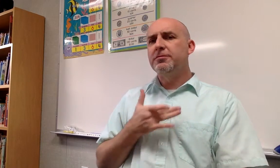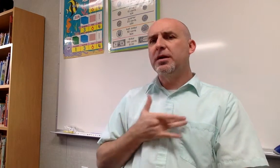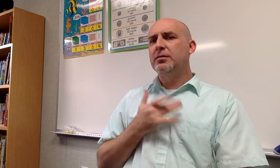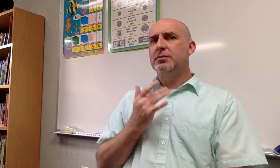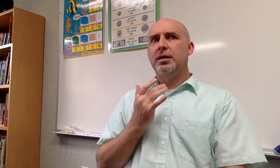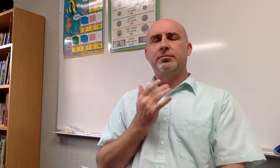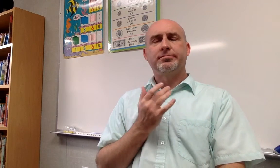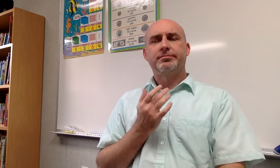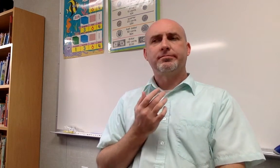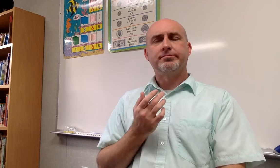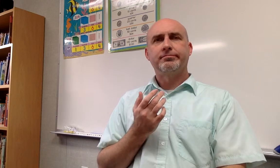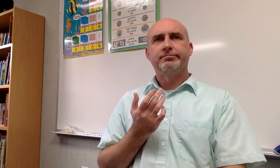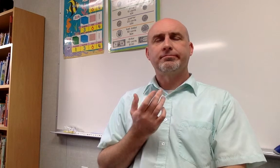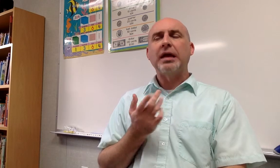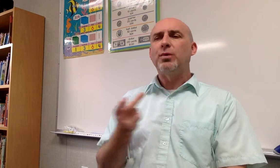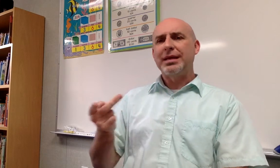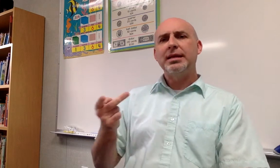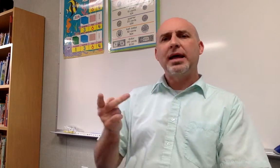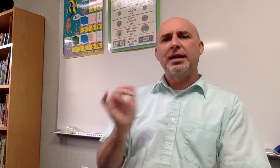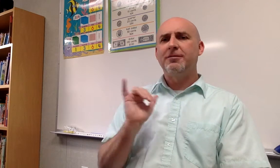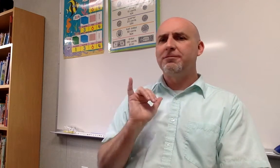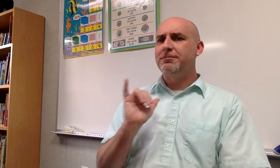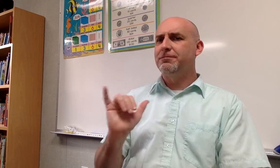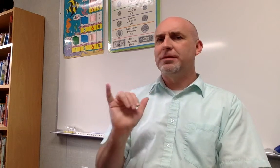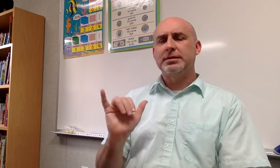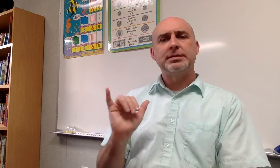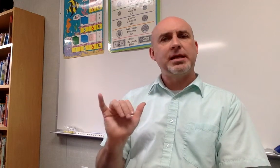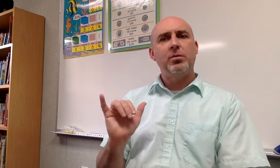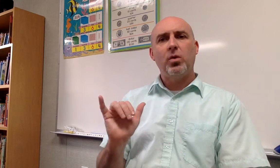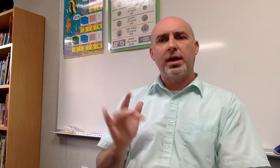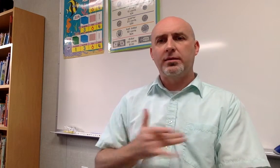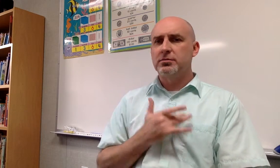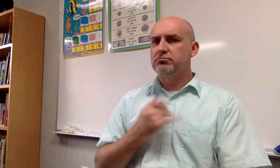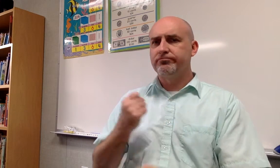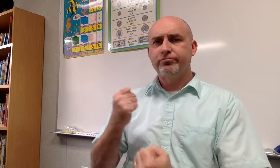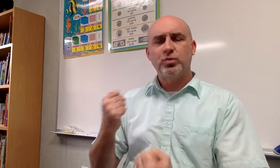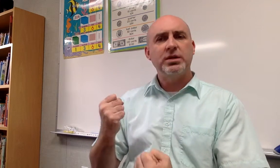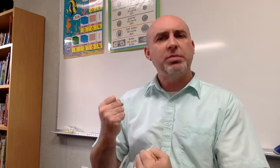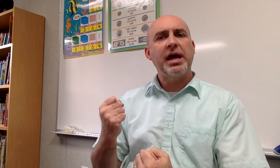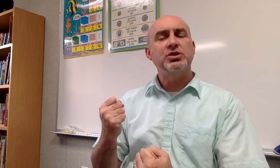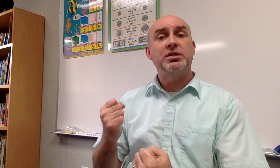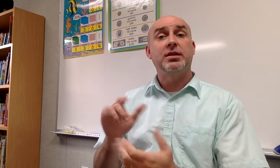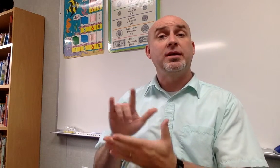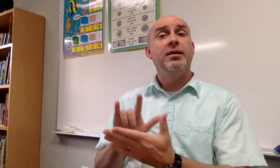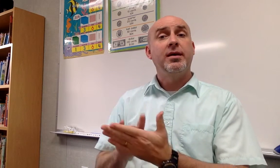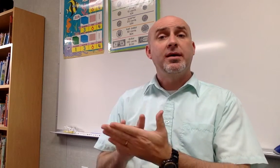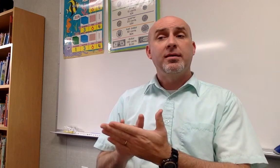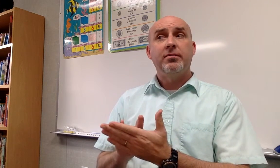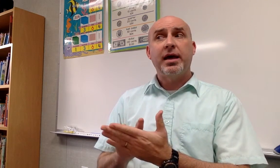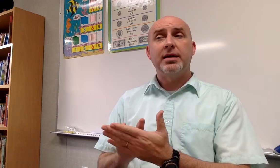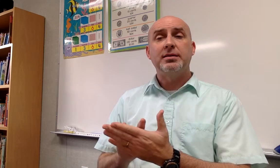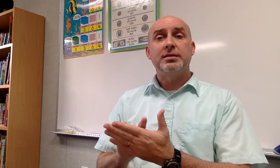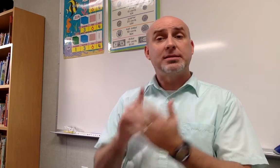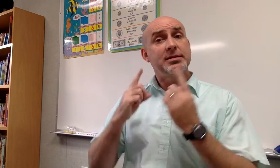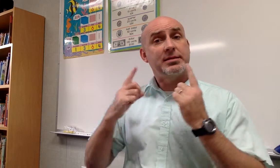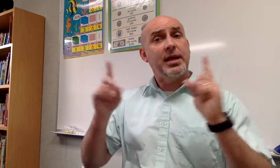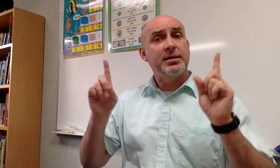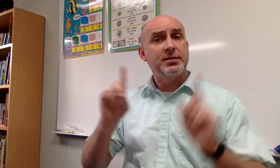felt, he and I kind of felt the same way, really passionately, that the success of a